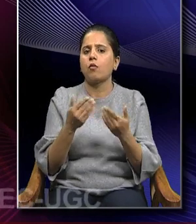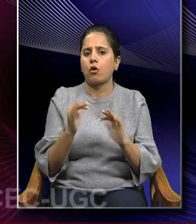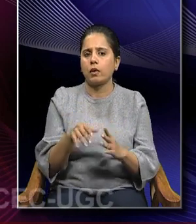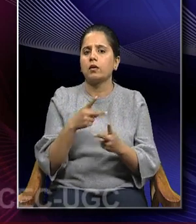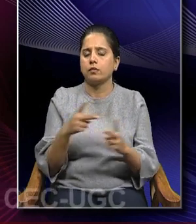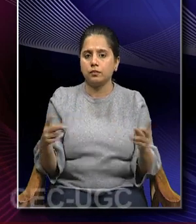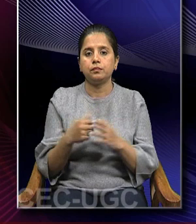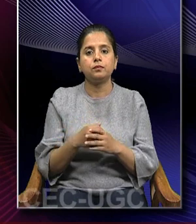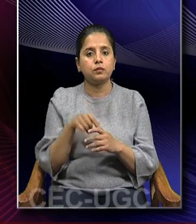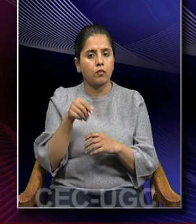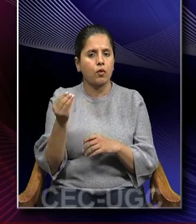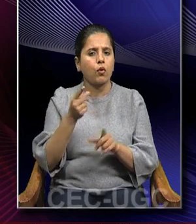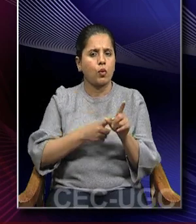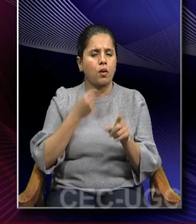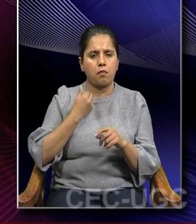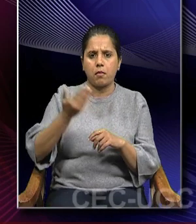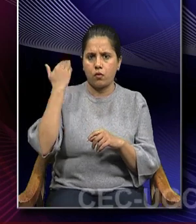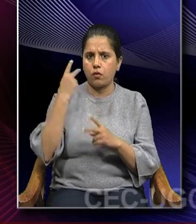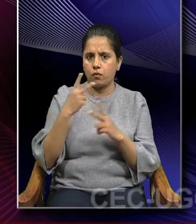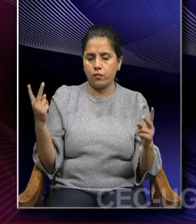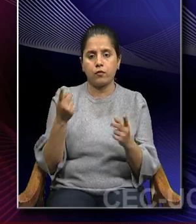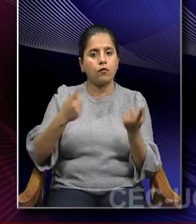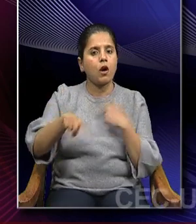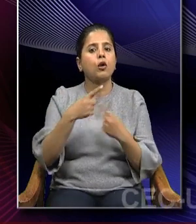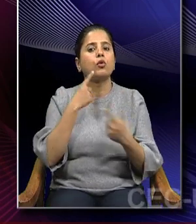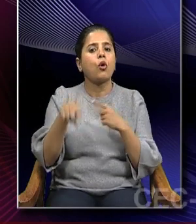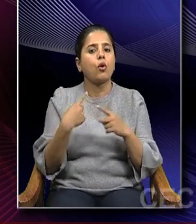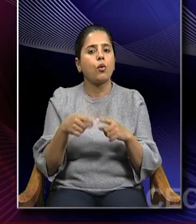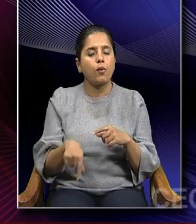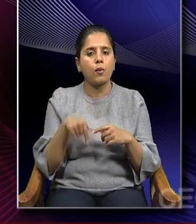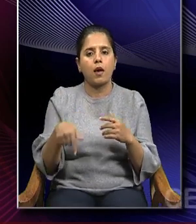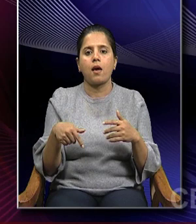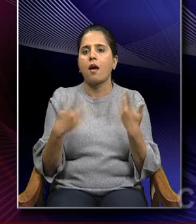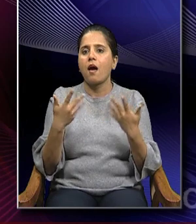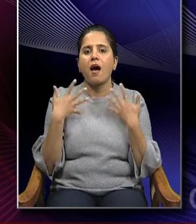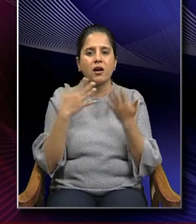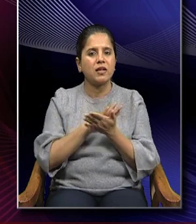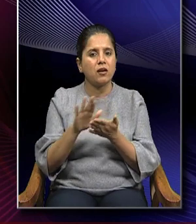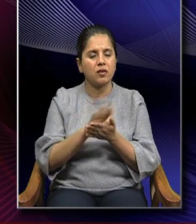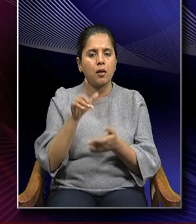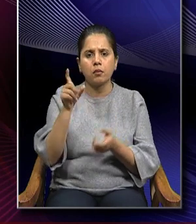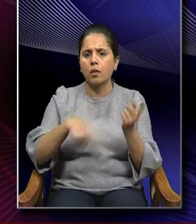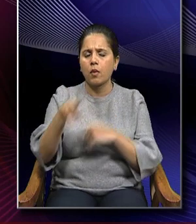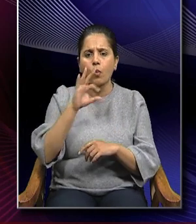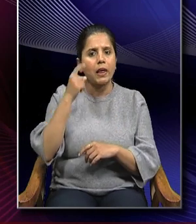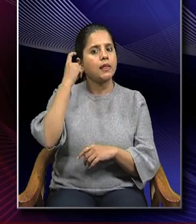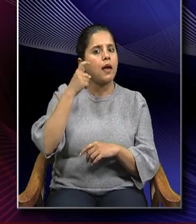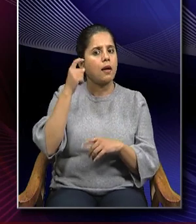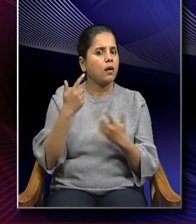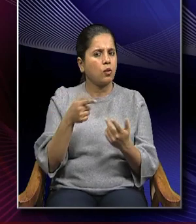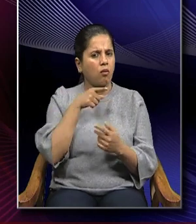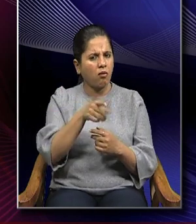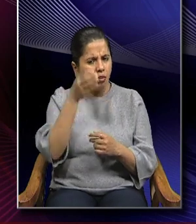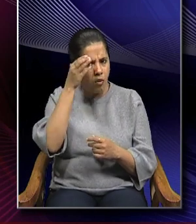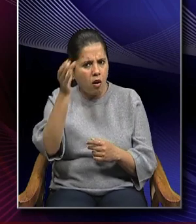product, that few years back when we were talking about air purifiers, nobody was actually thinking of this